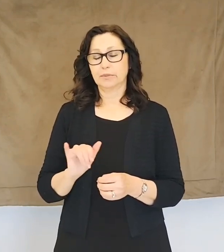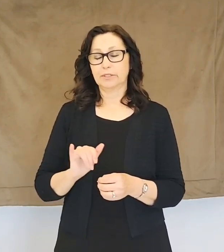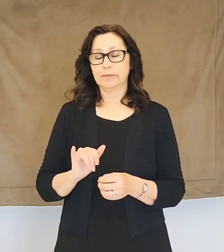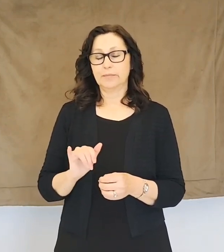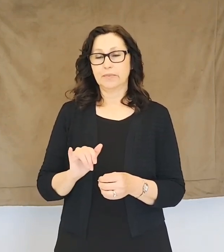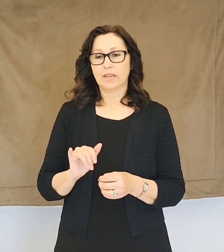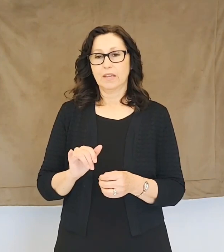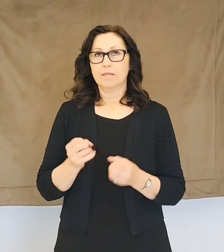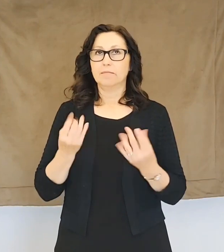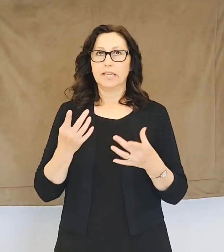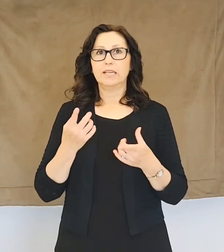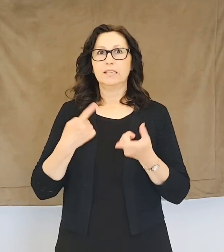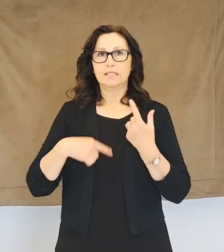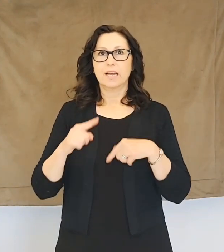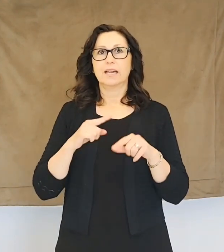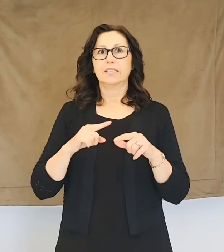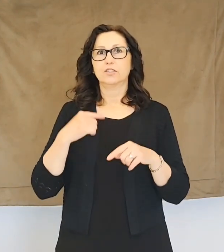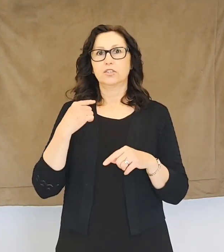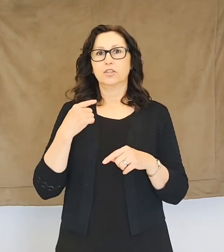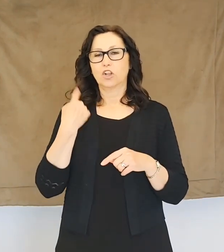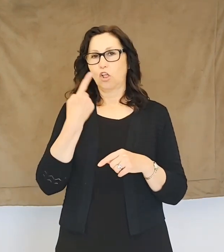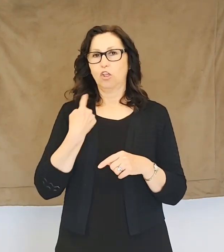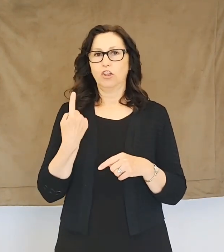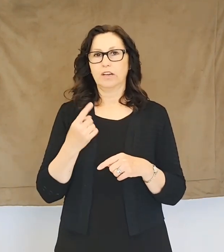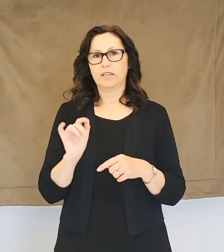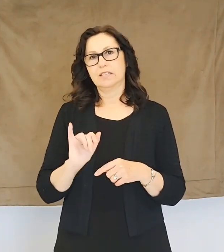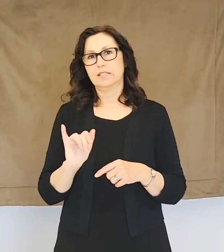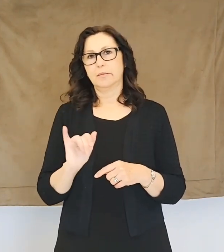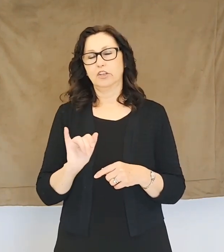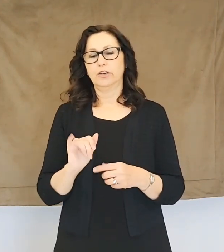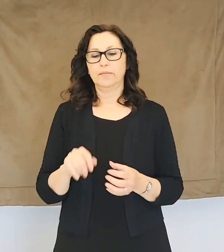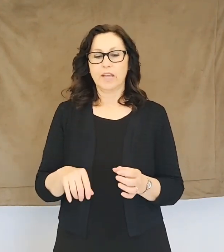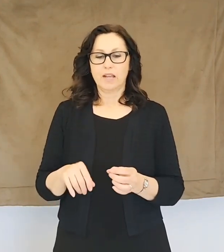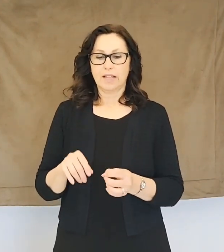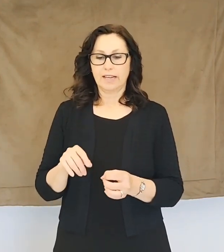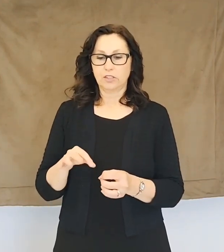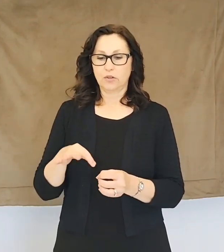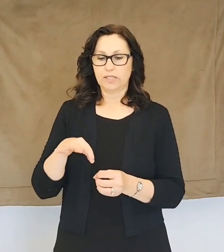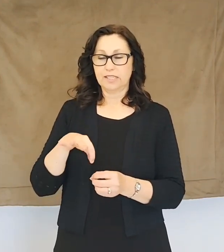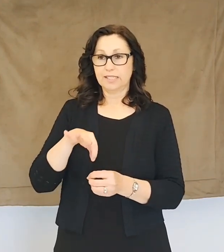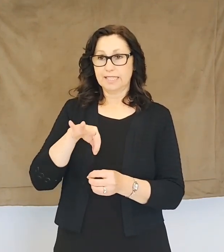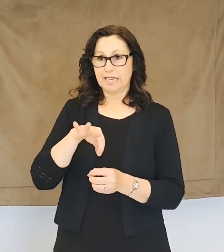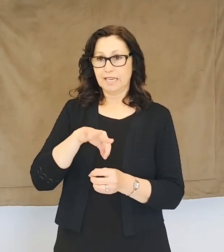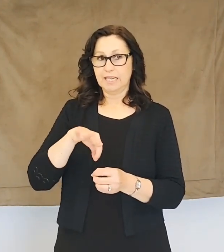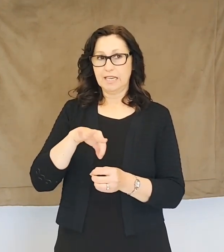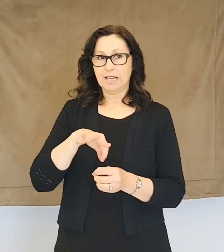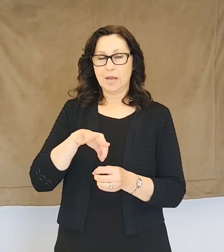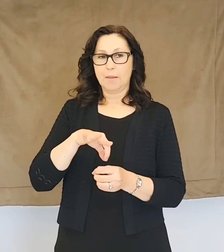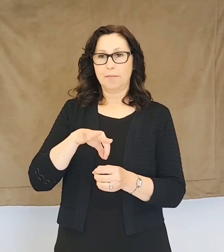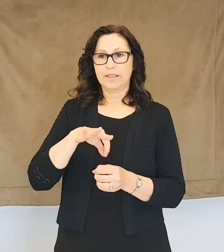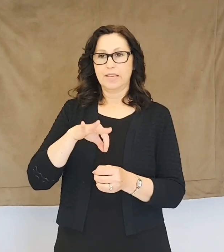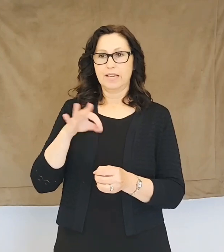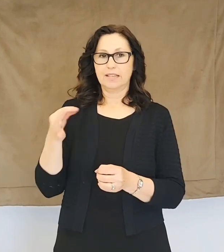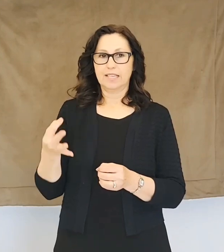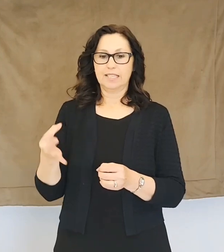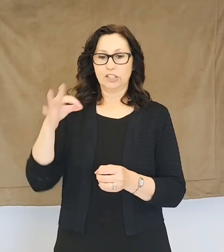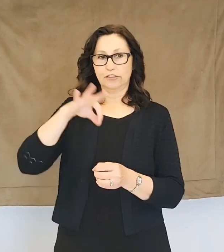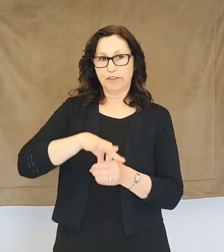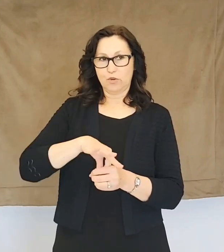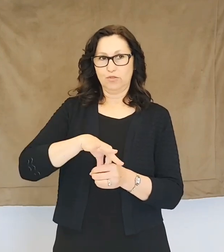similar. Many signs look similar, like, so this is tea, but then this is vote.